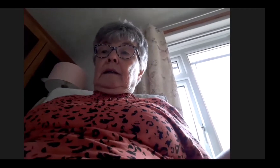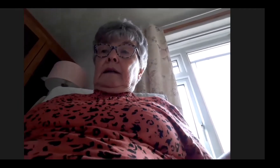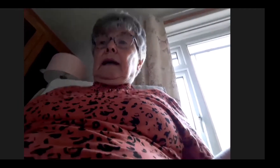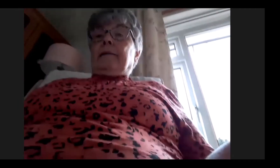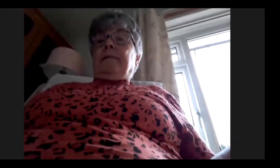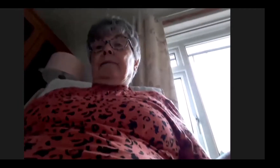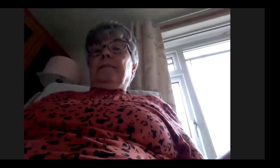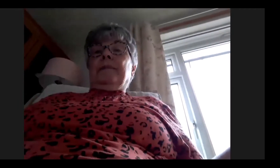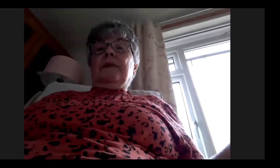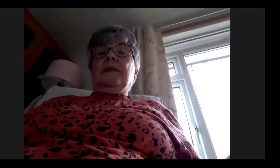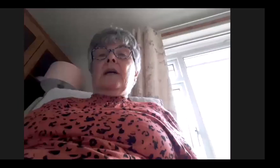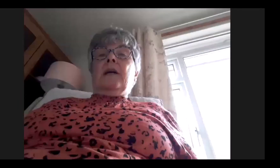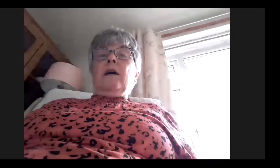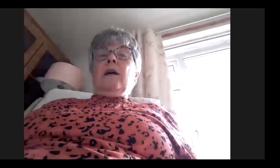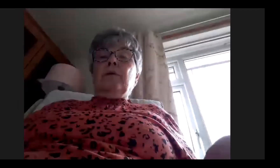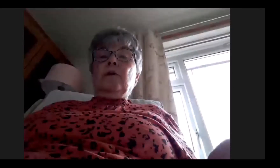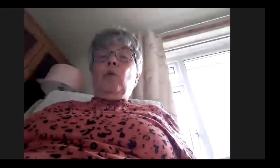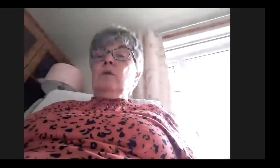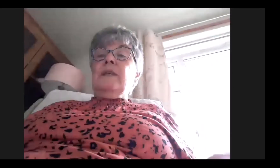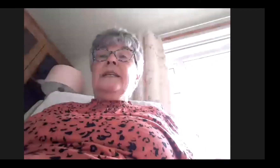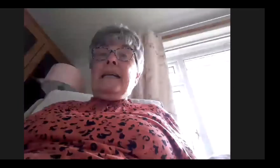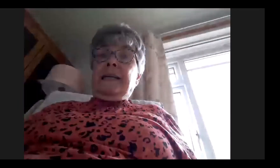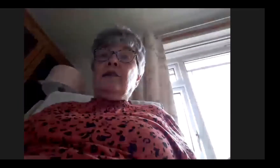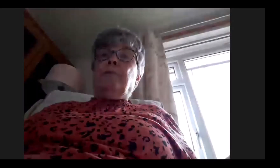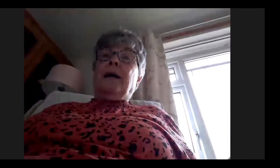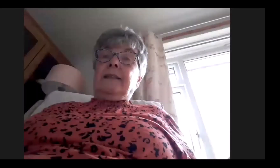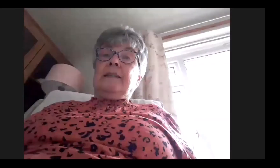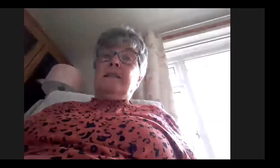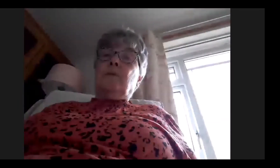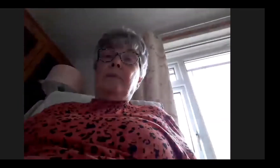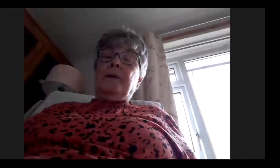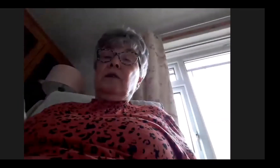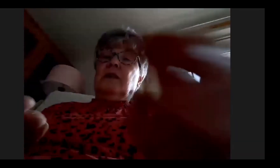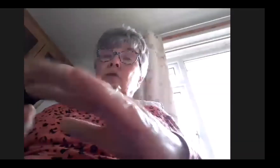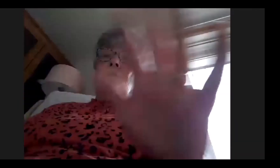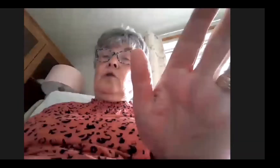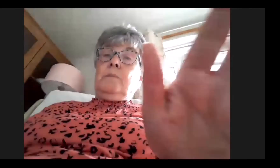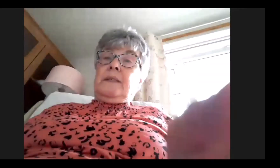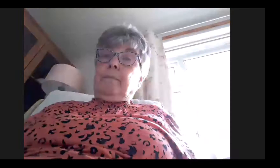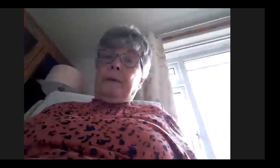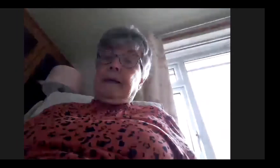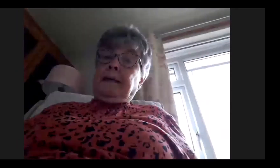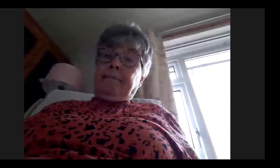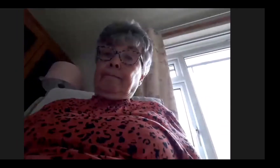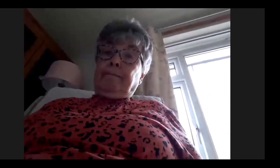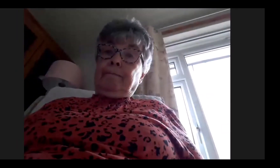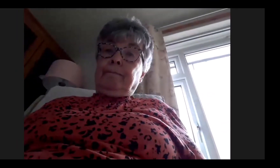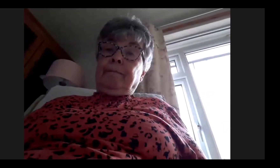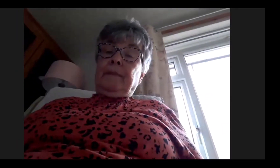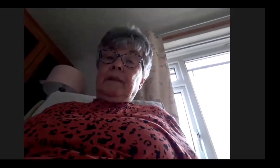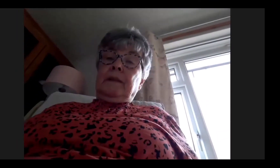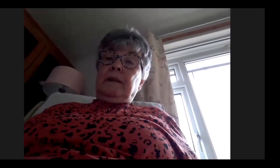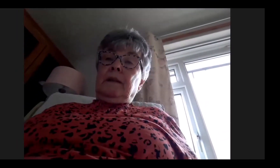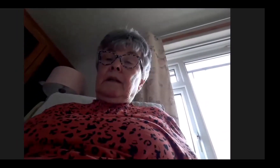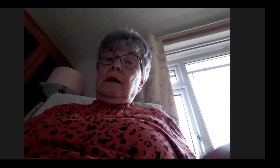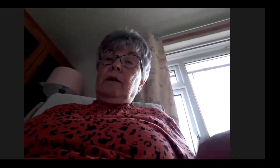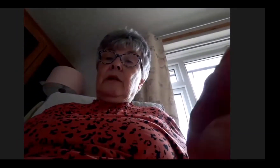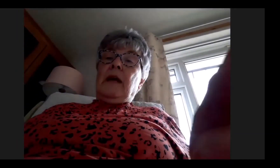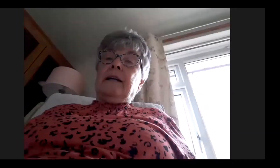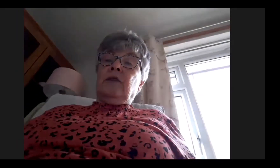Yeah. So you all need to practice as well because it doesn't come simply. So does